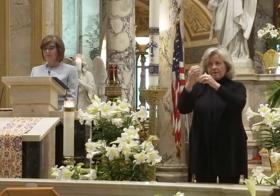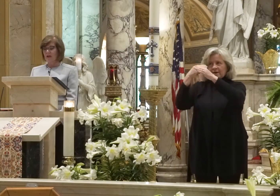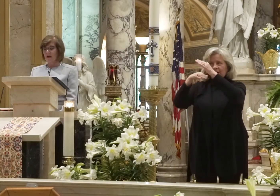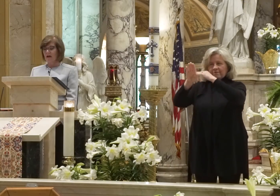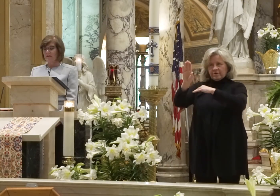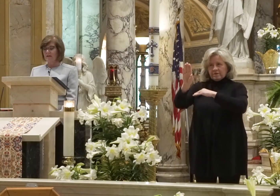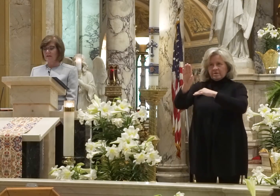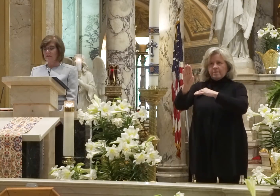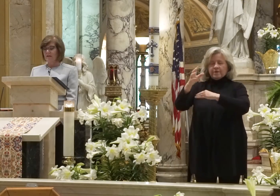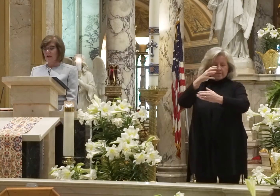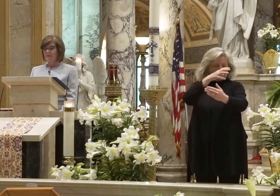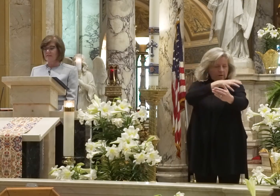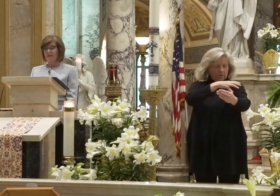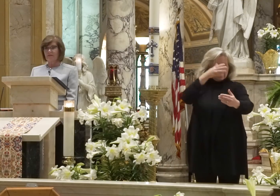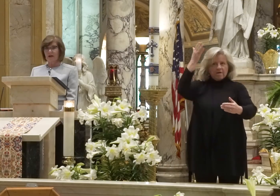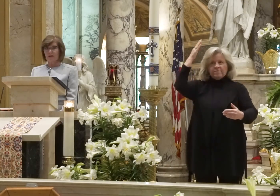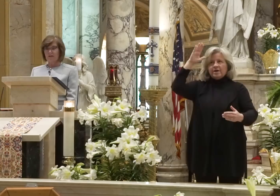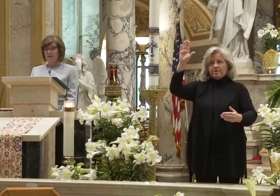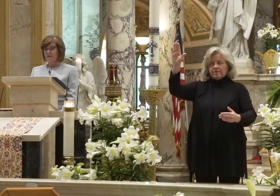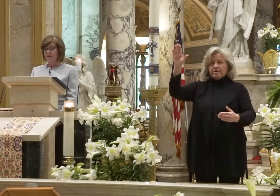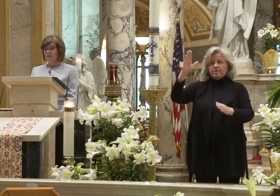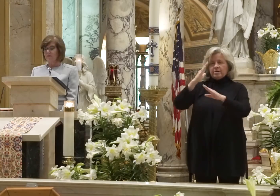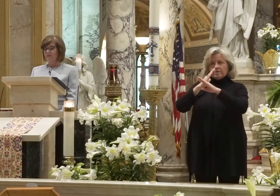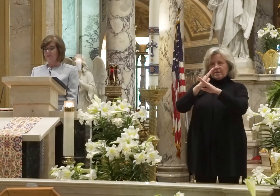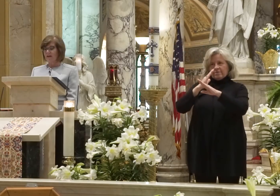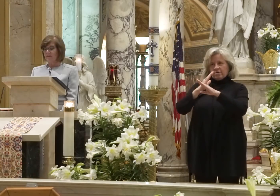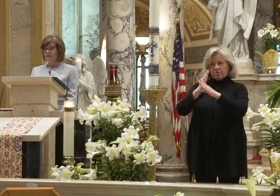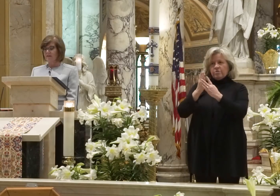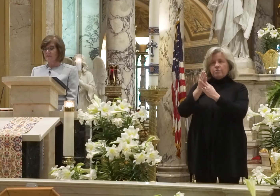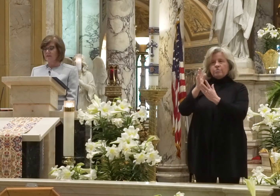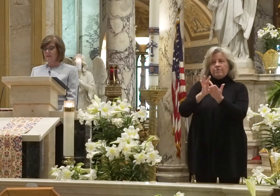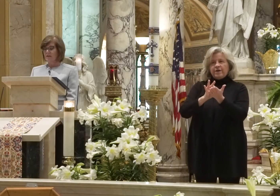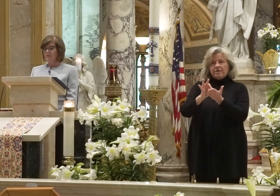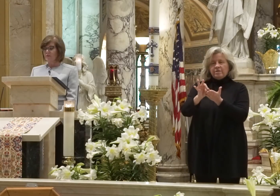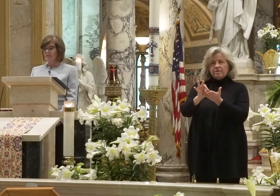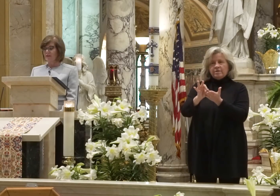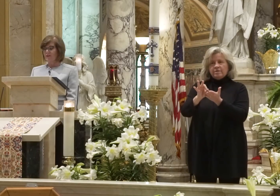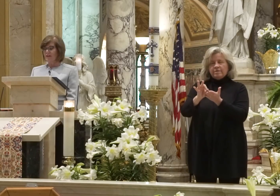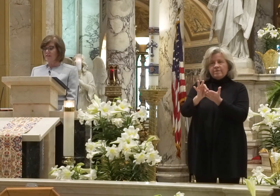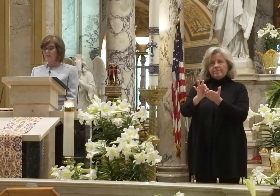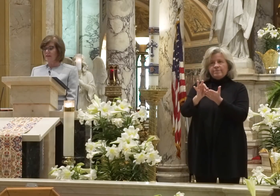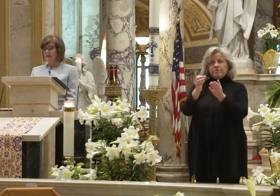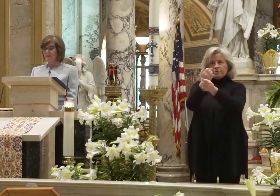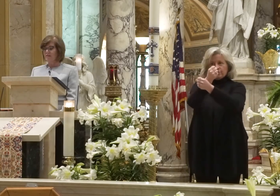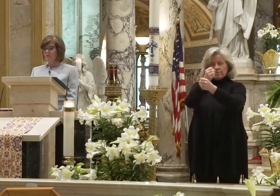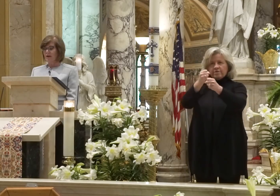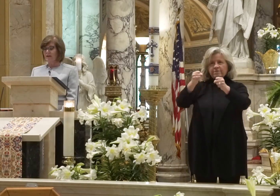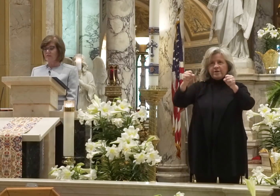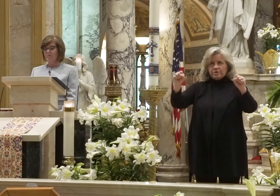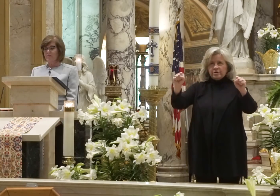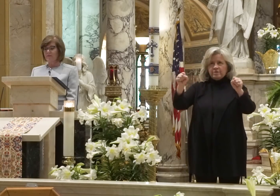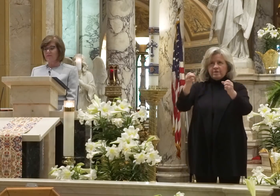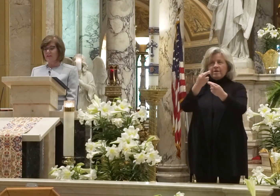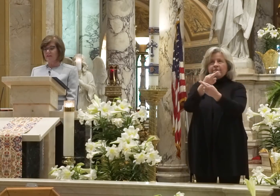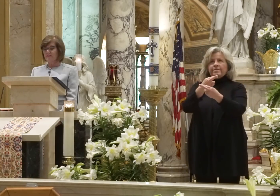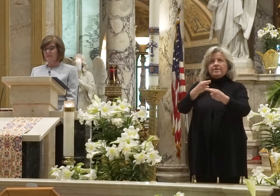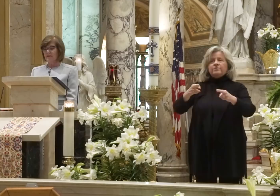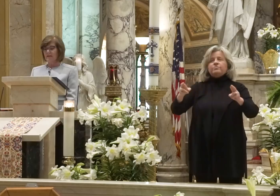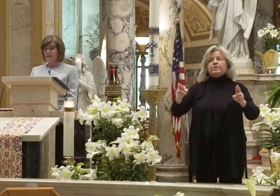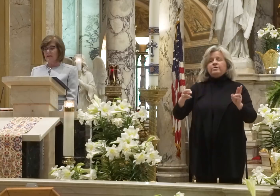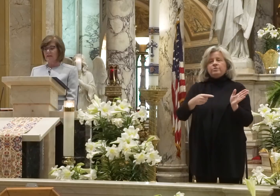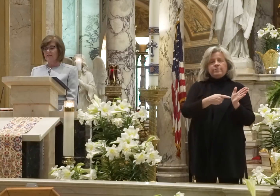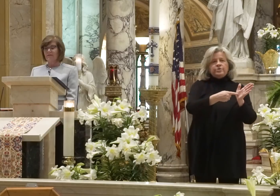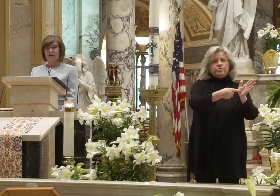power of God are safeguarded through faith to a salvation that is ready to be